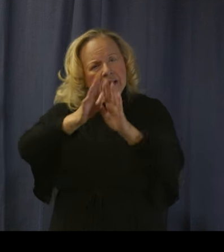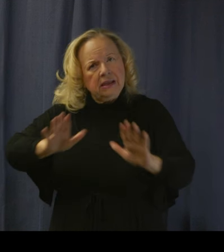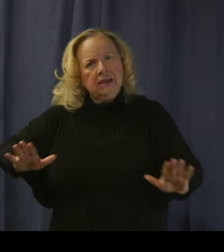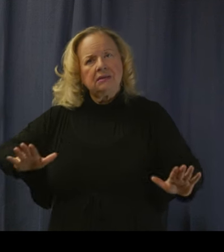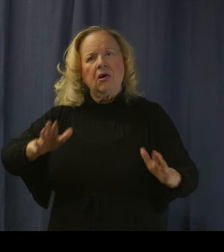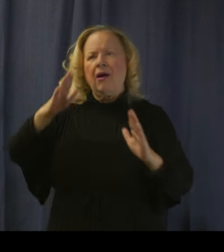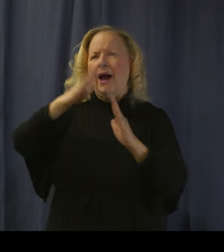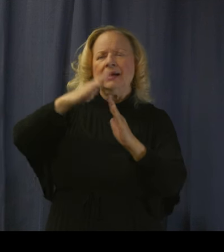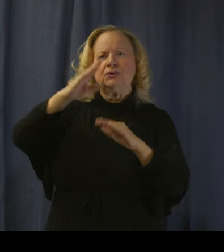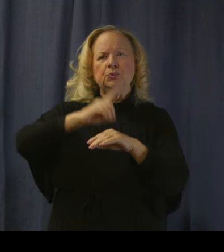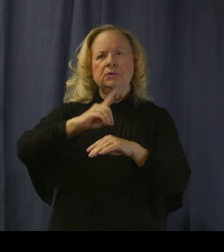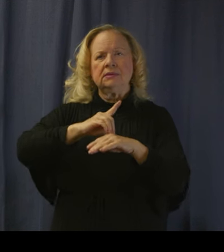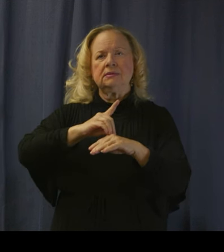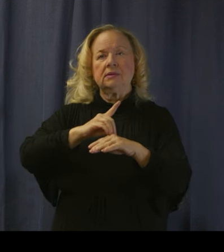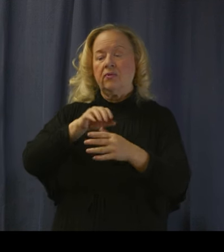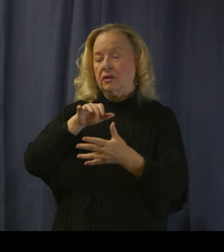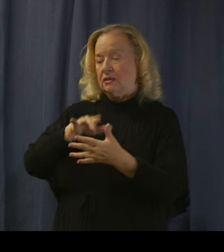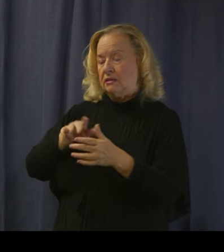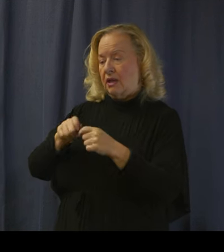duties.